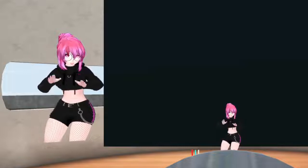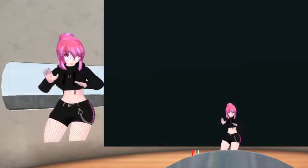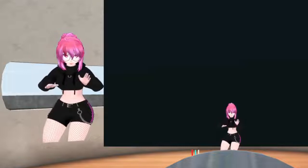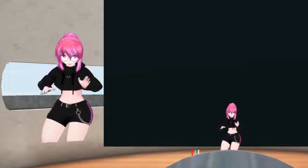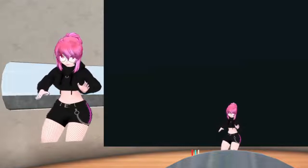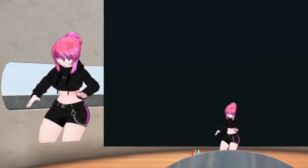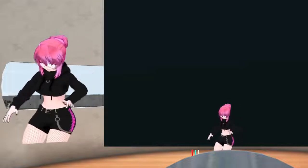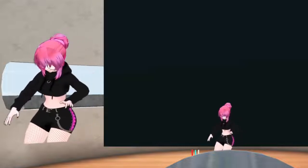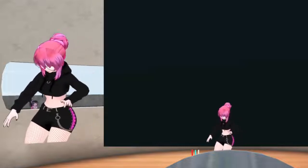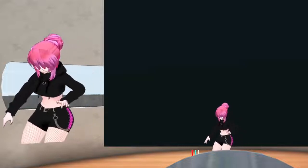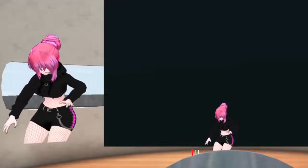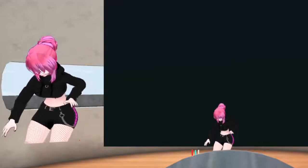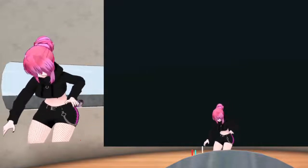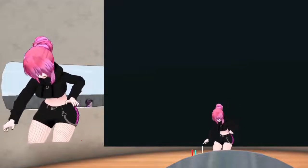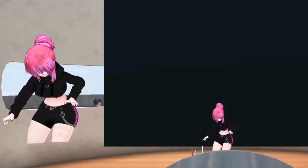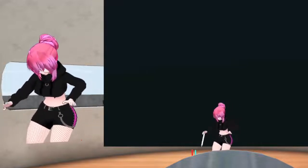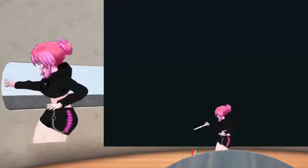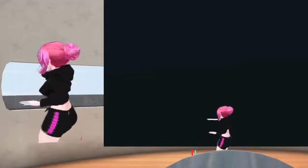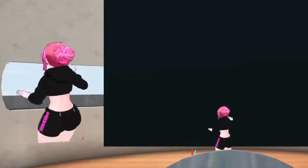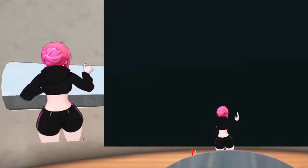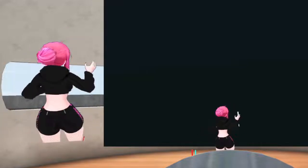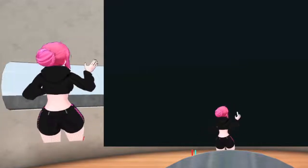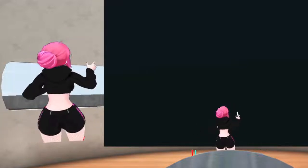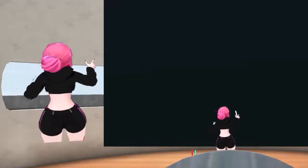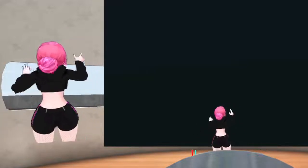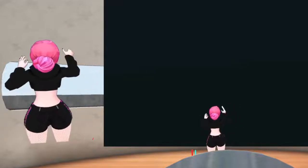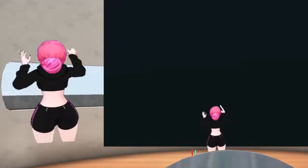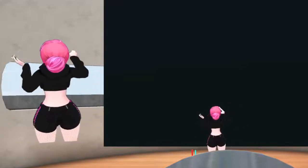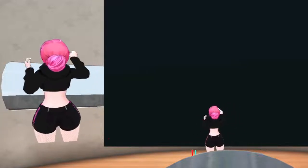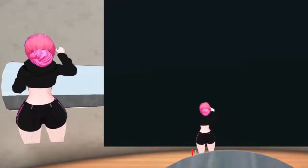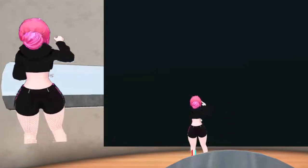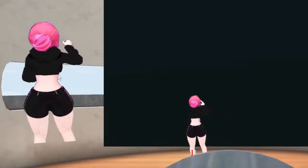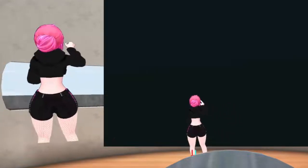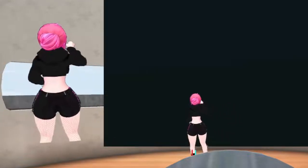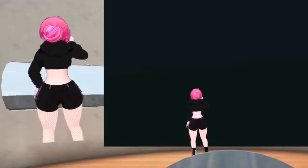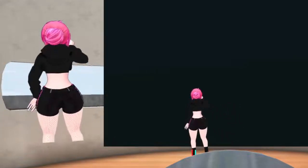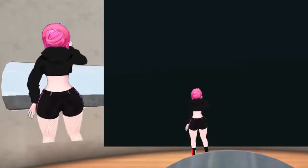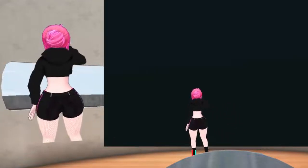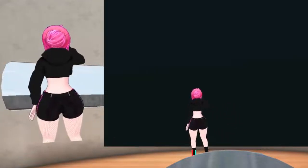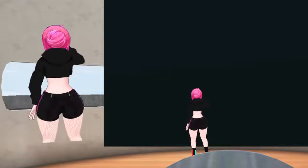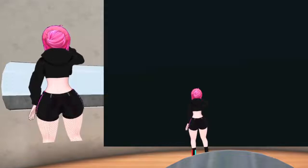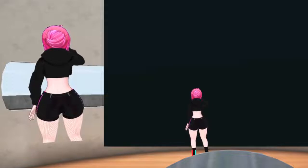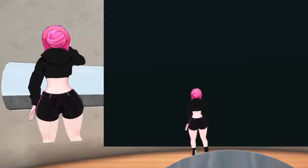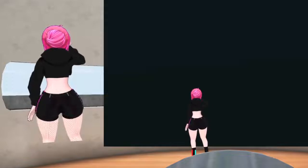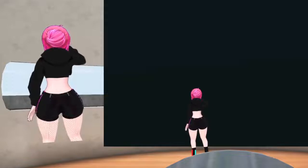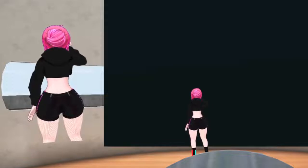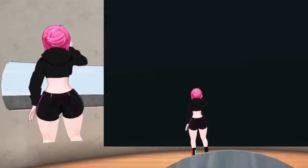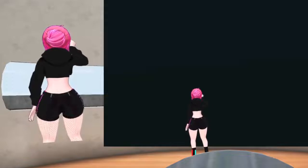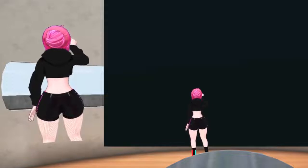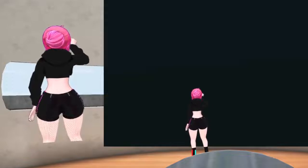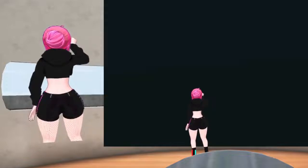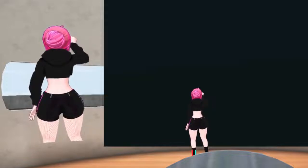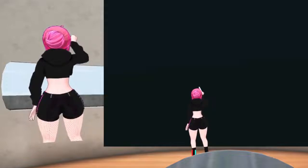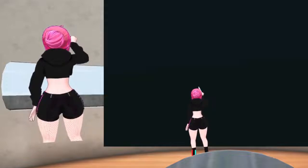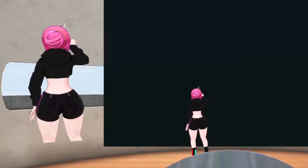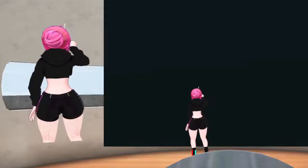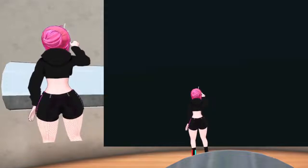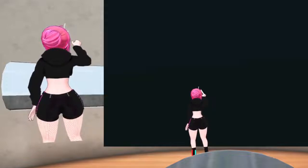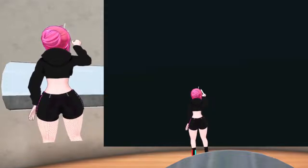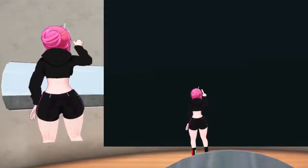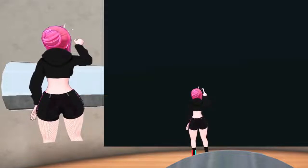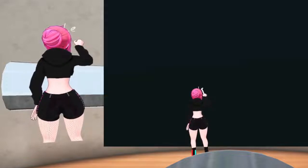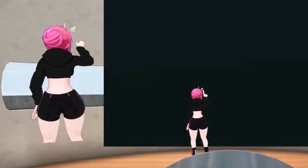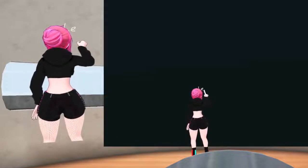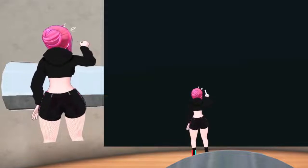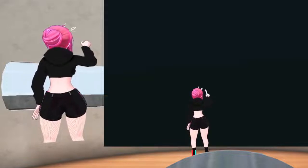go over them together for Pride Month. So fun. So I'm just going to go through the